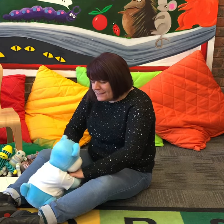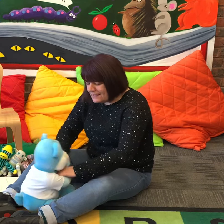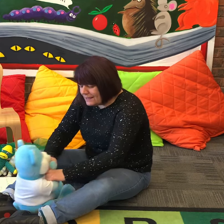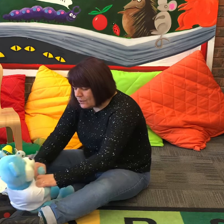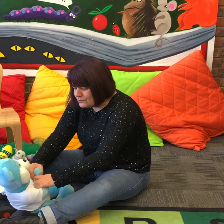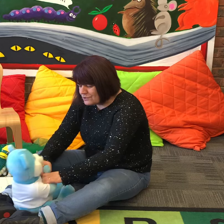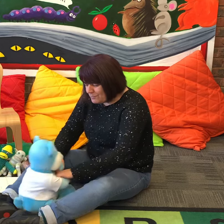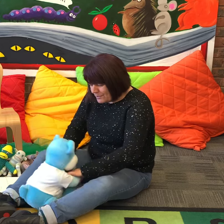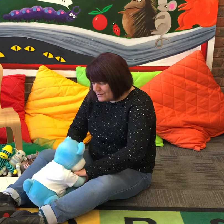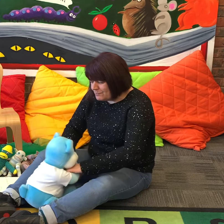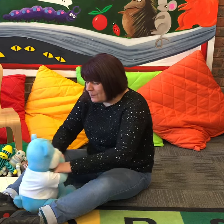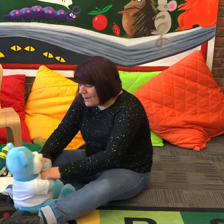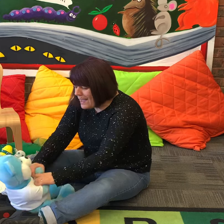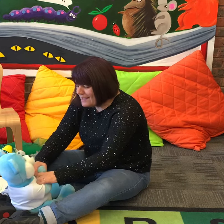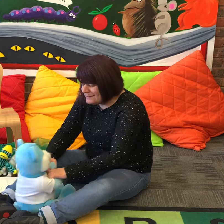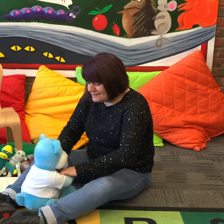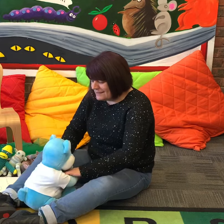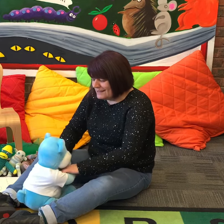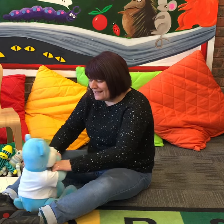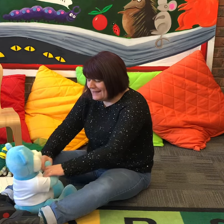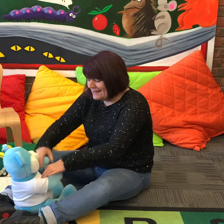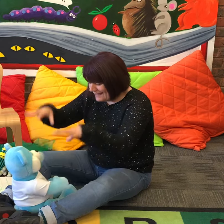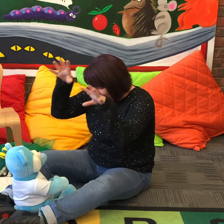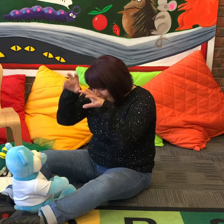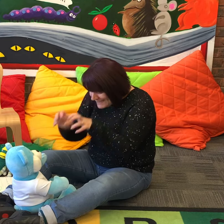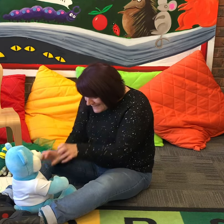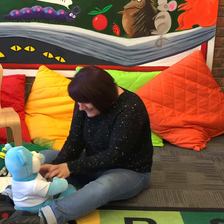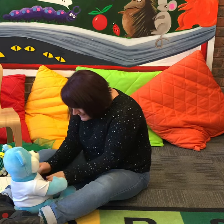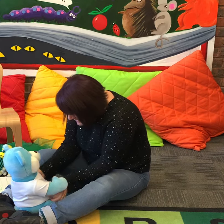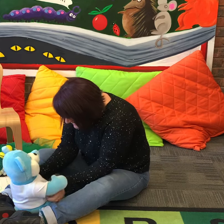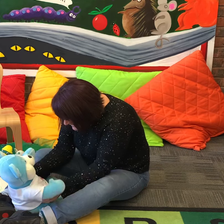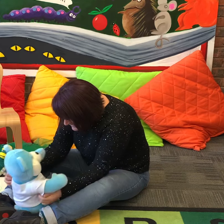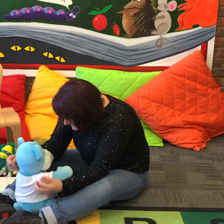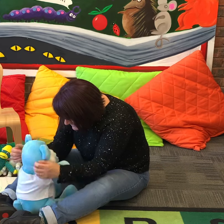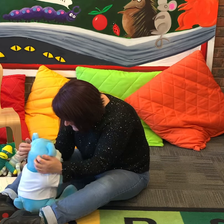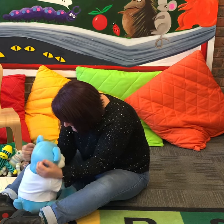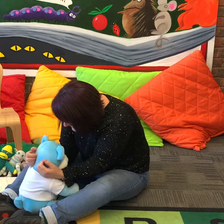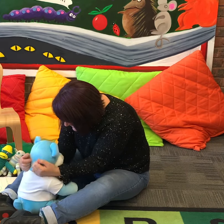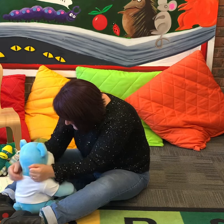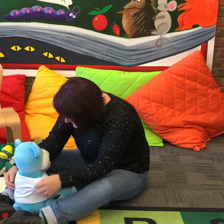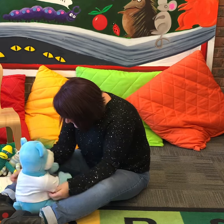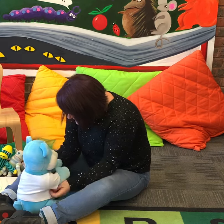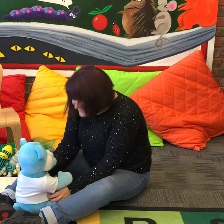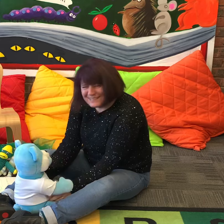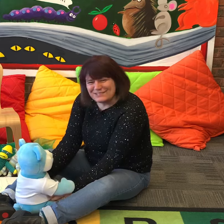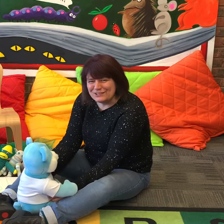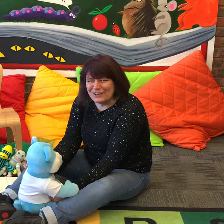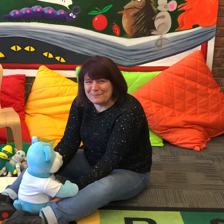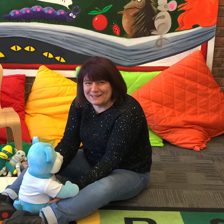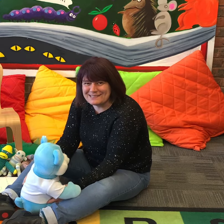an octopus, beware he's tickly. Tickle, tickle, tickle, tickle, tickle, tickle, tickle, tickle. Do you like being